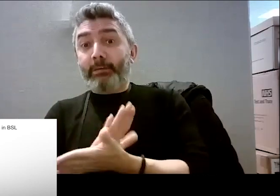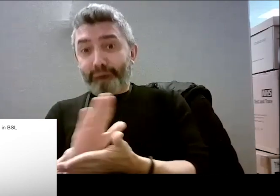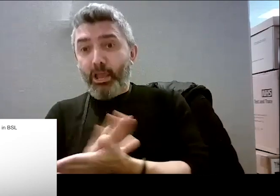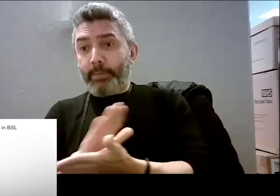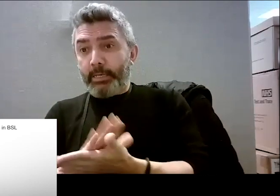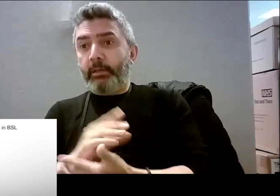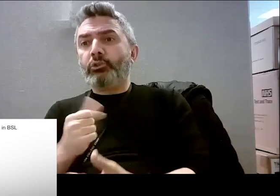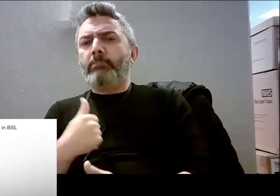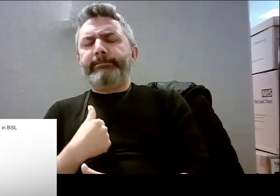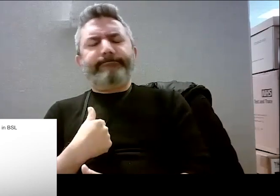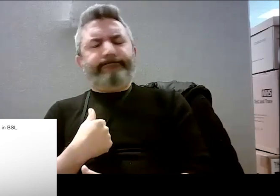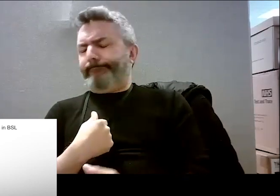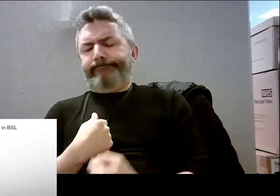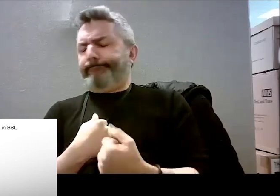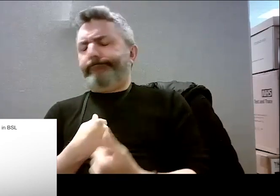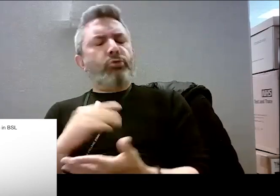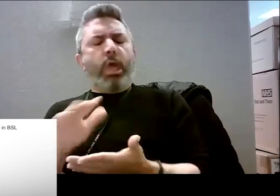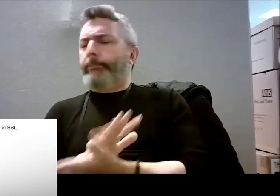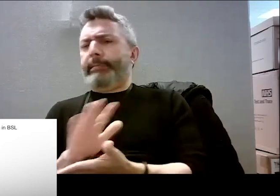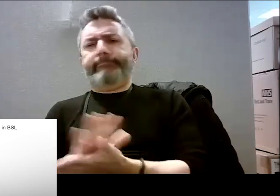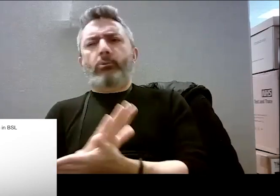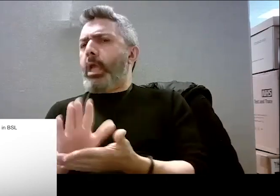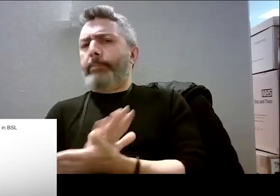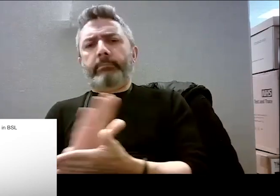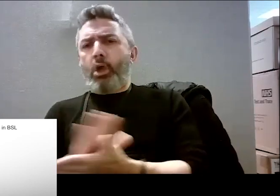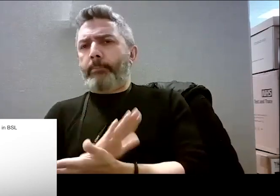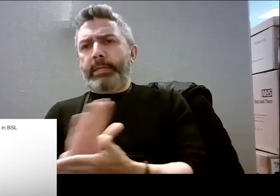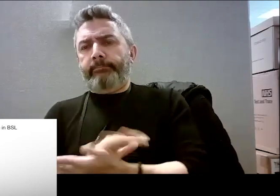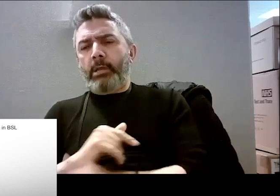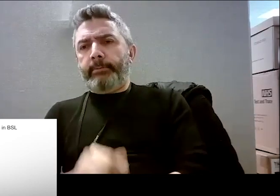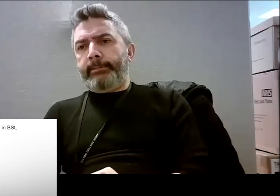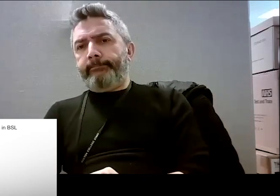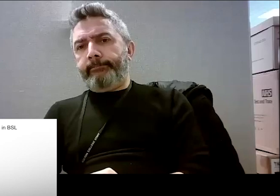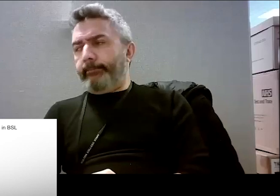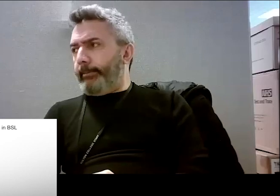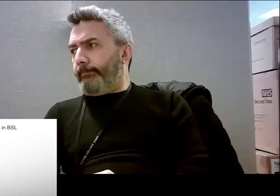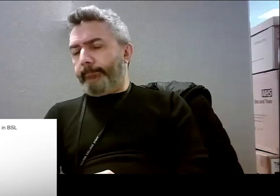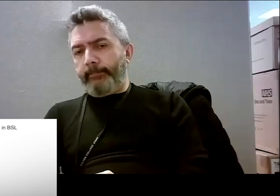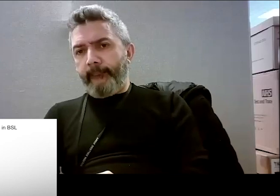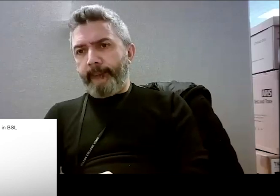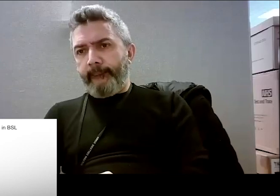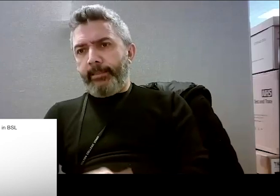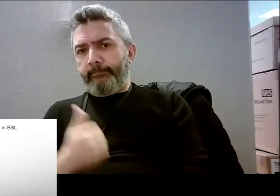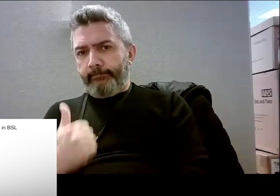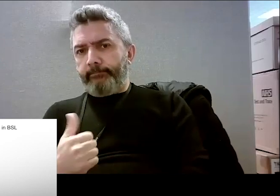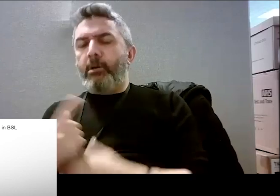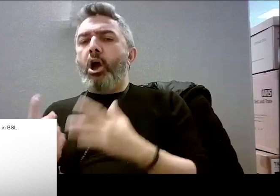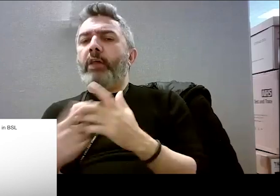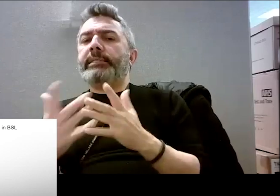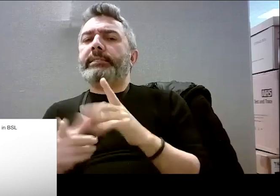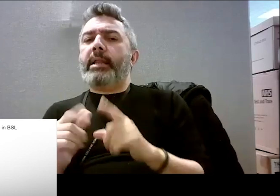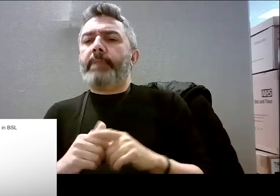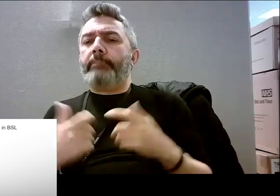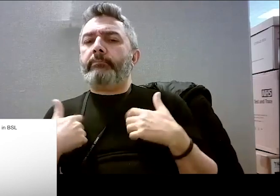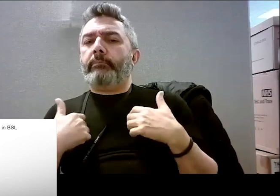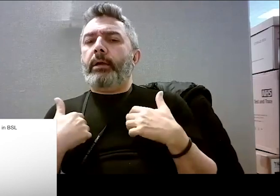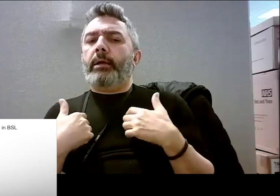I'm happy. If you want to say you're not happy, you just shake your head while doing the same sign. Just shake your head. That automatically means you're not